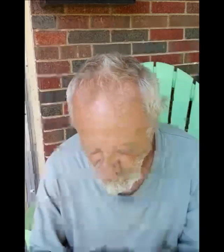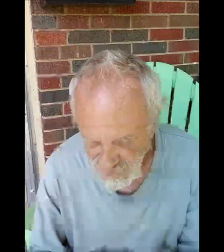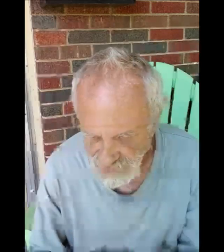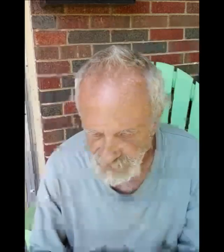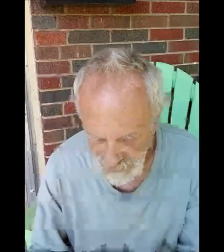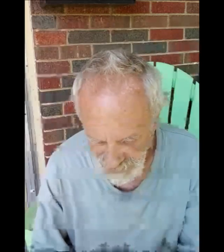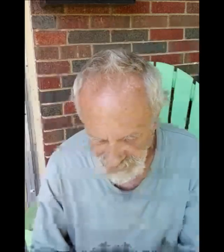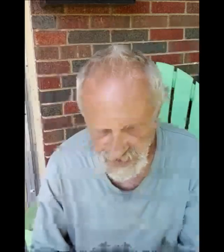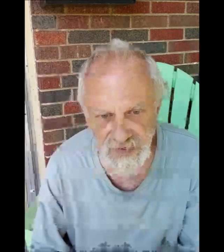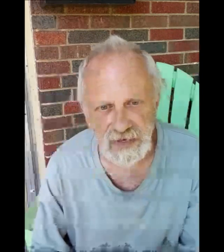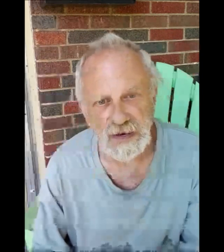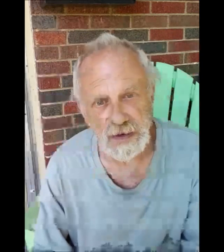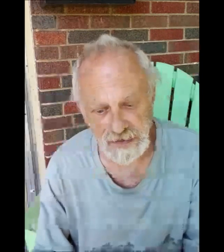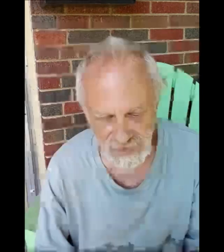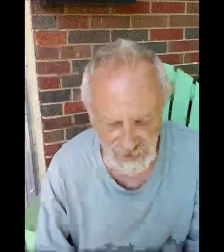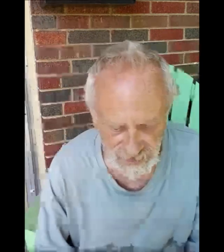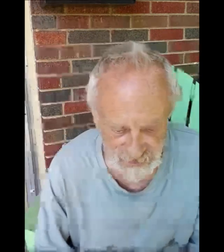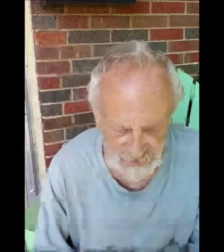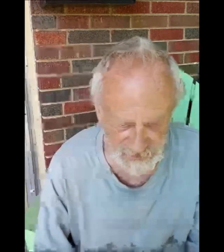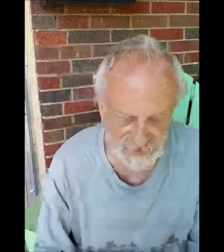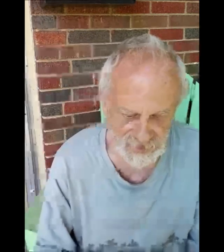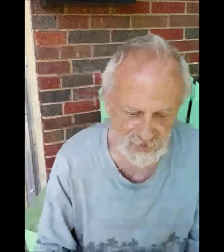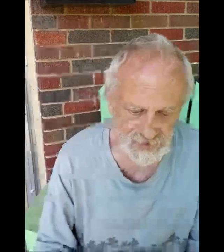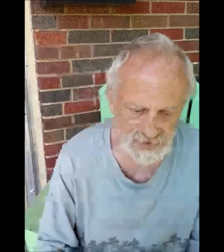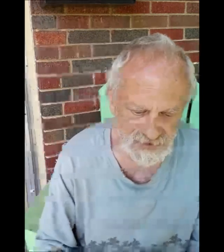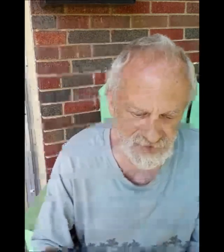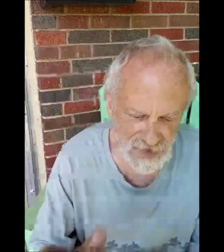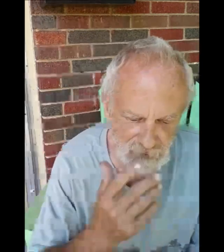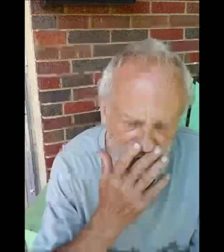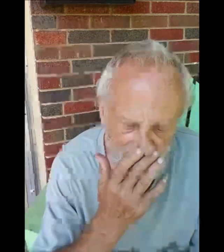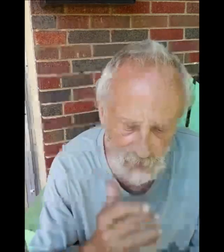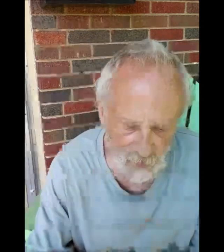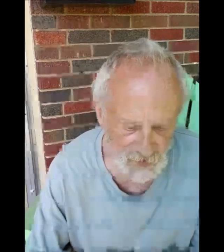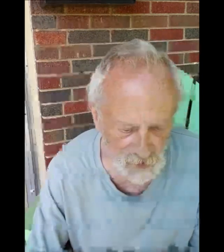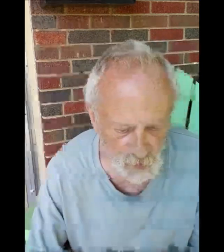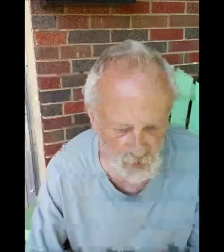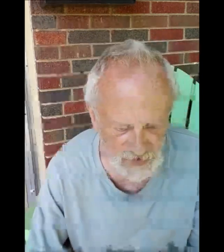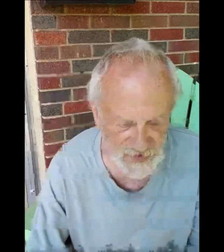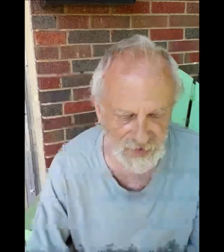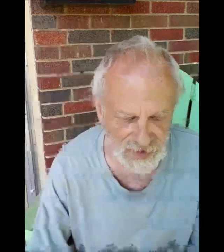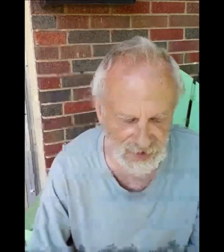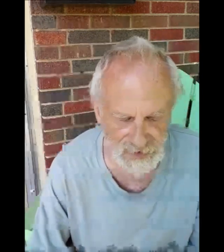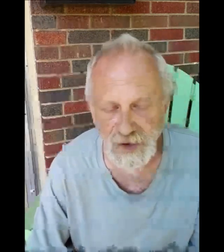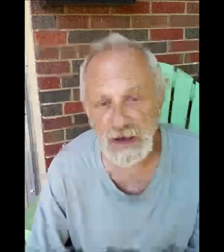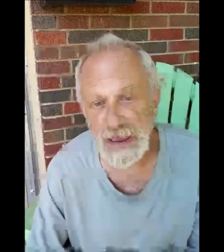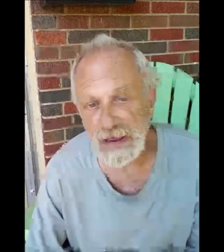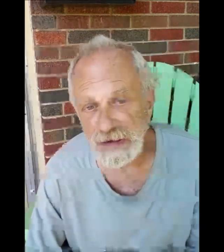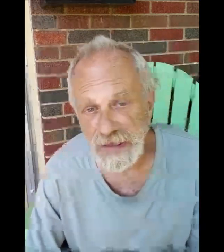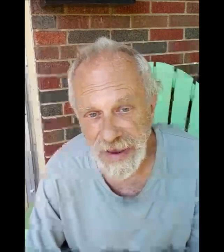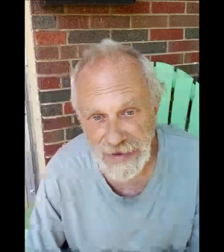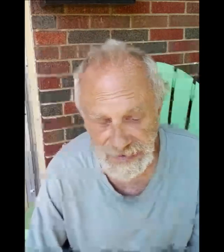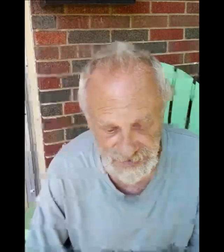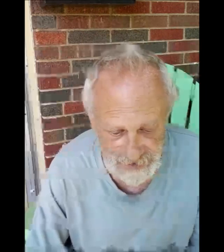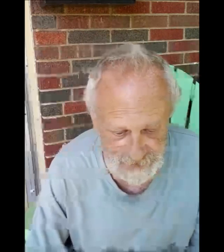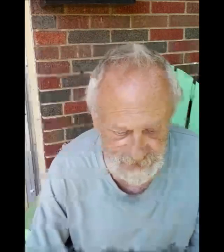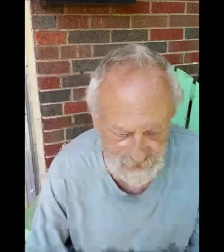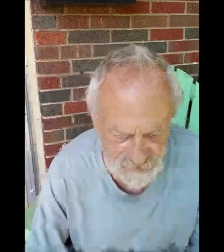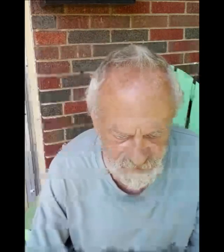why this means night. The Indians did not bother with little words like a, the, and at. In